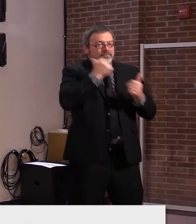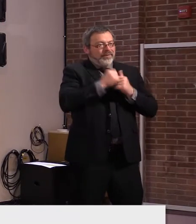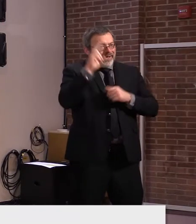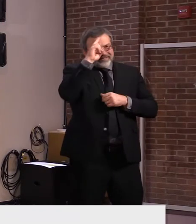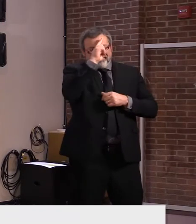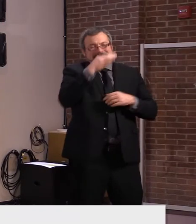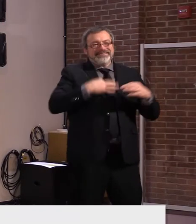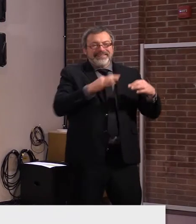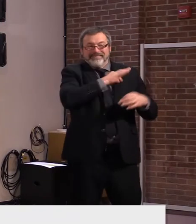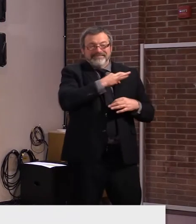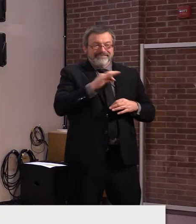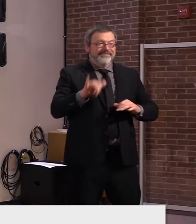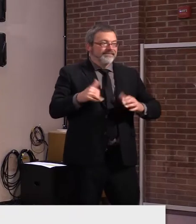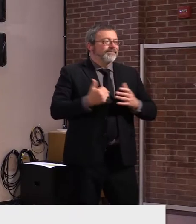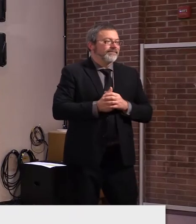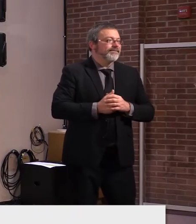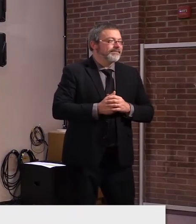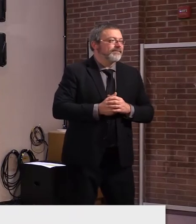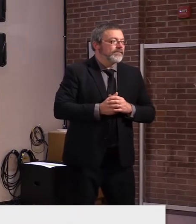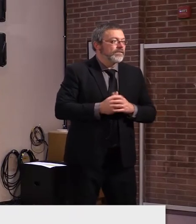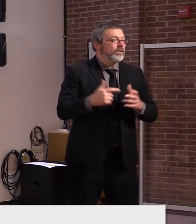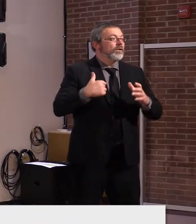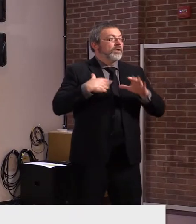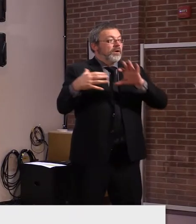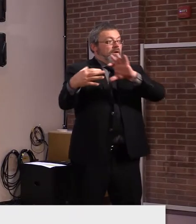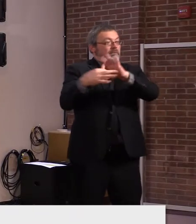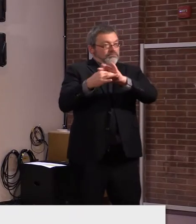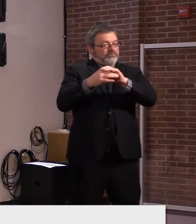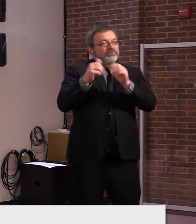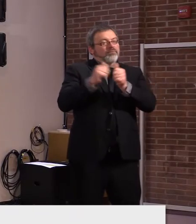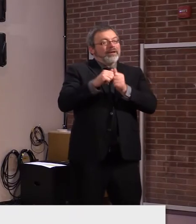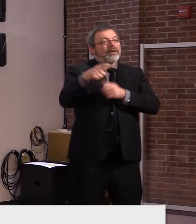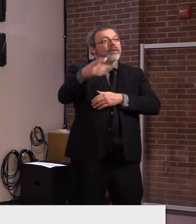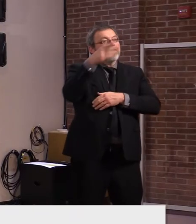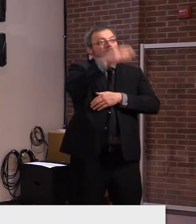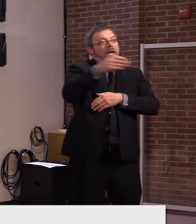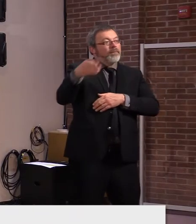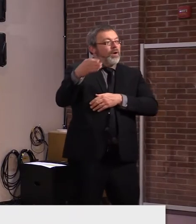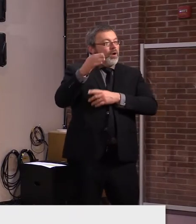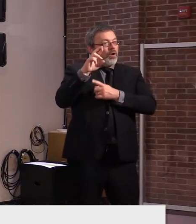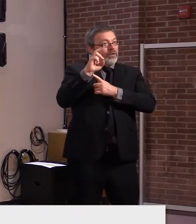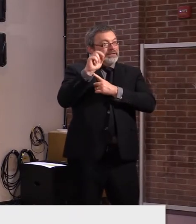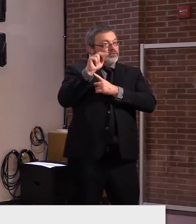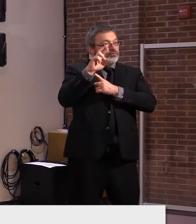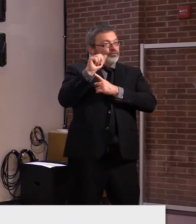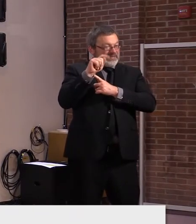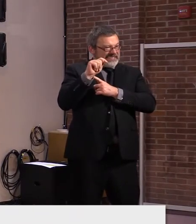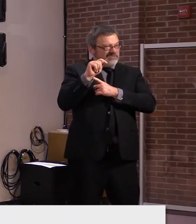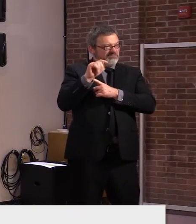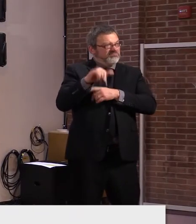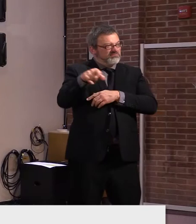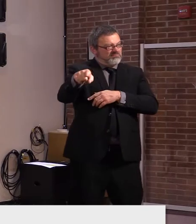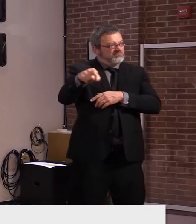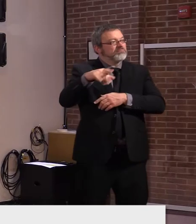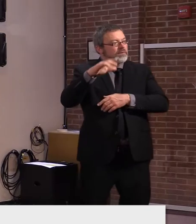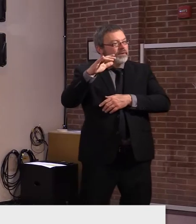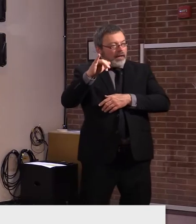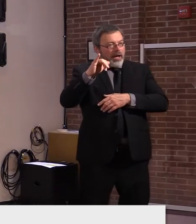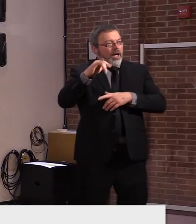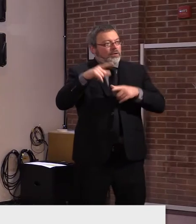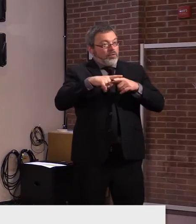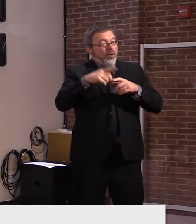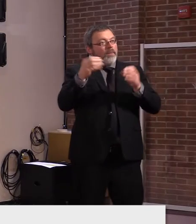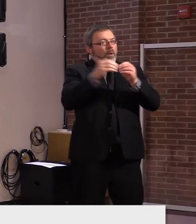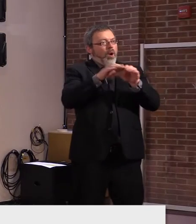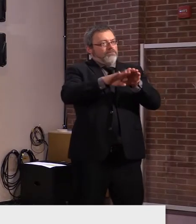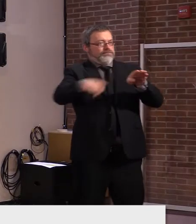with the Brattleboro Retreat to increase the number of mental health beds from 47 to 68 over the last few weeks. Also,